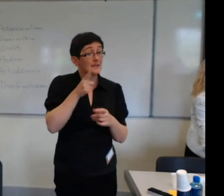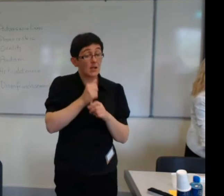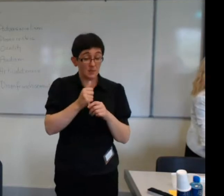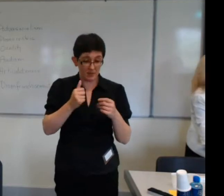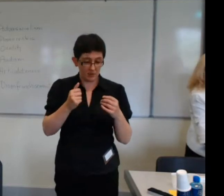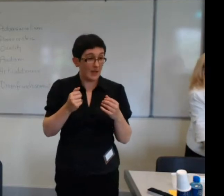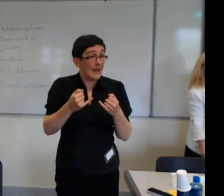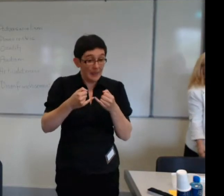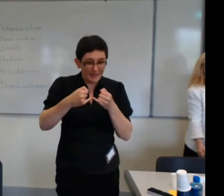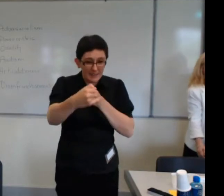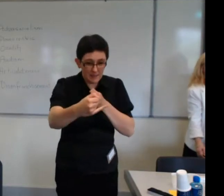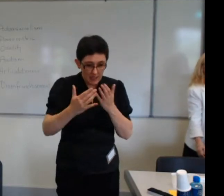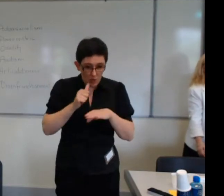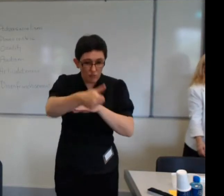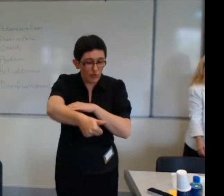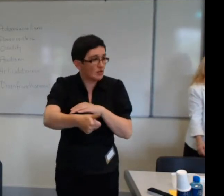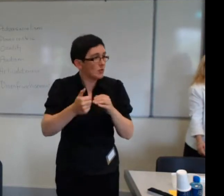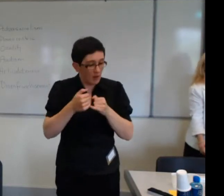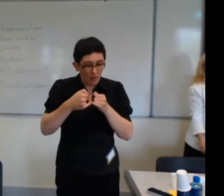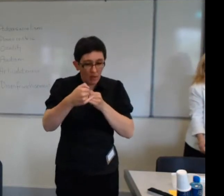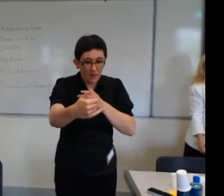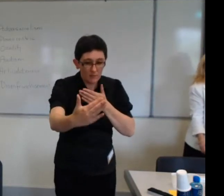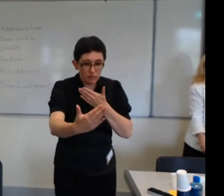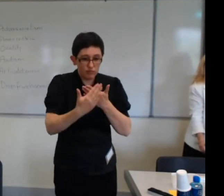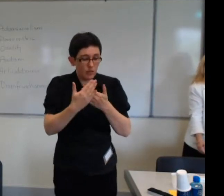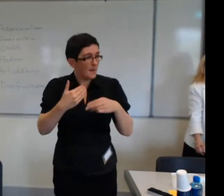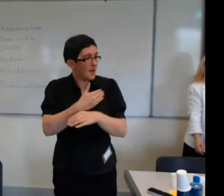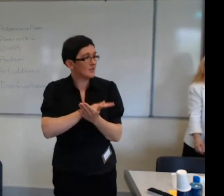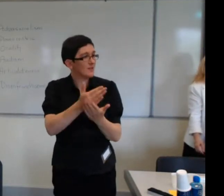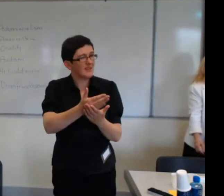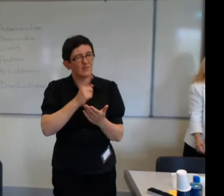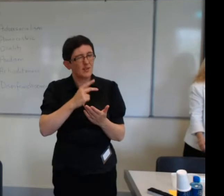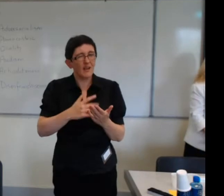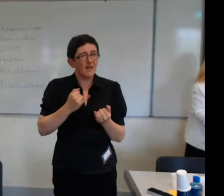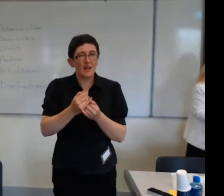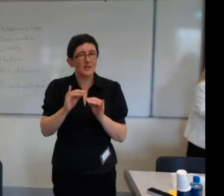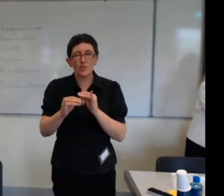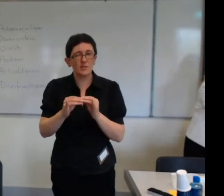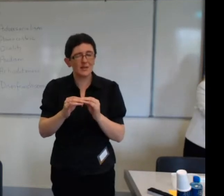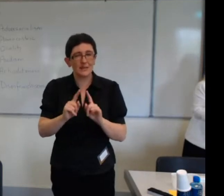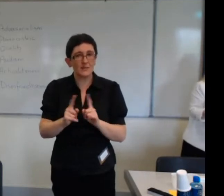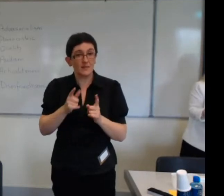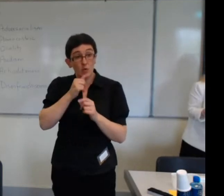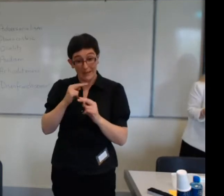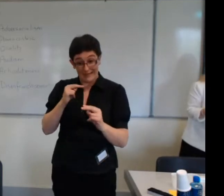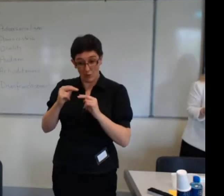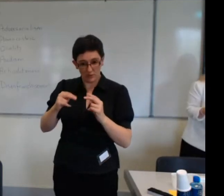distance of difference via translation. But I don't think that's quite right. I think when we're talking about interpreting, we're actually negotiating that. Because